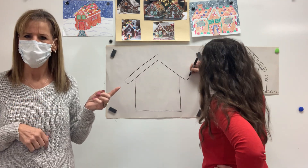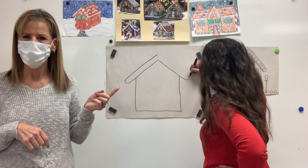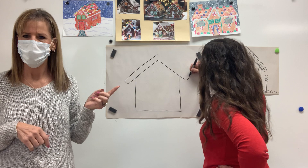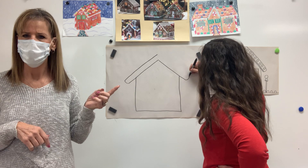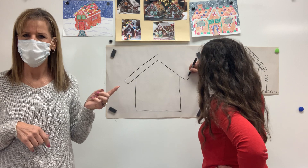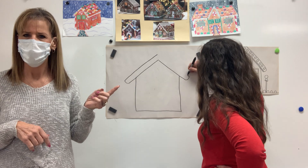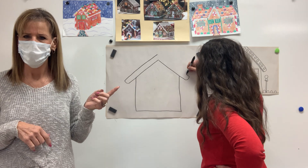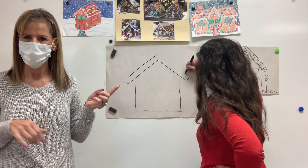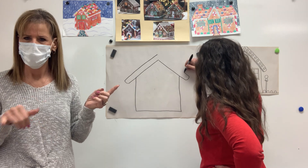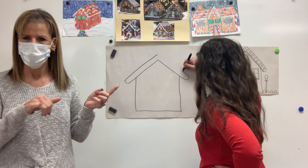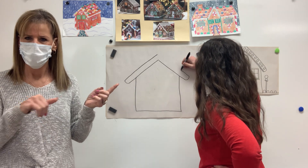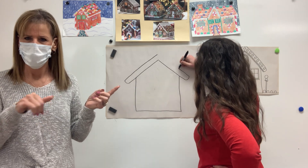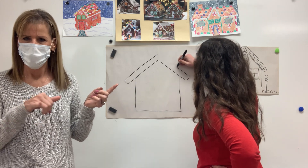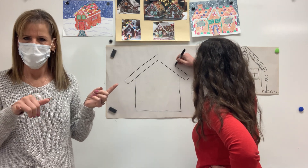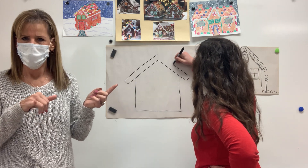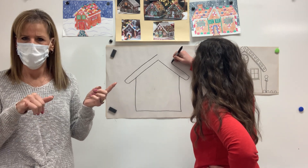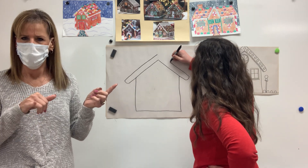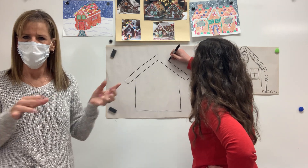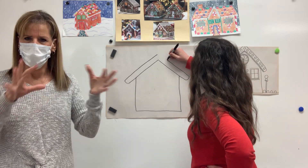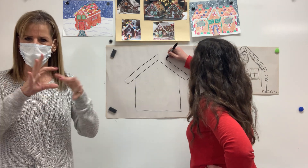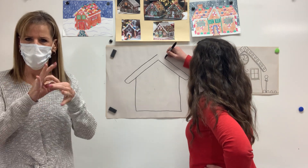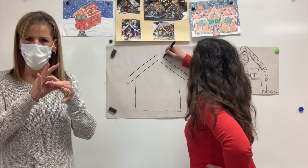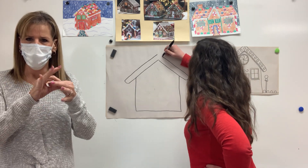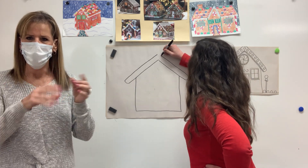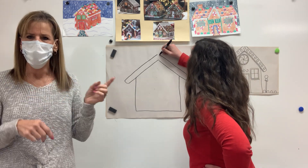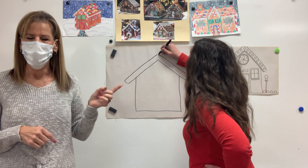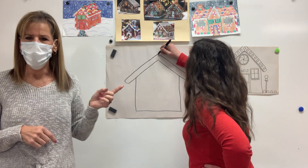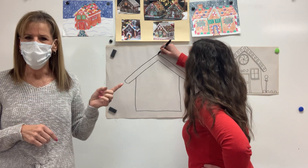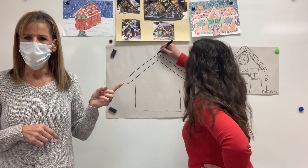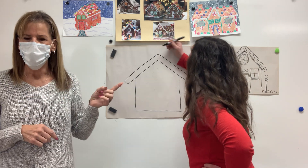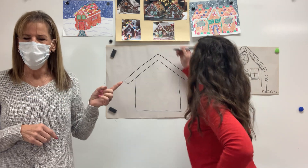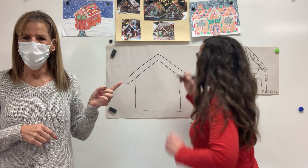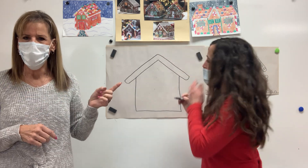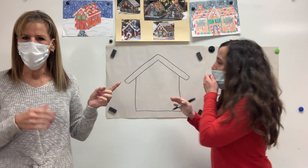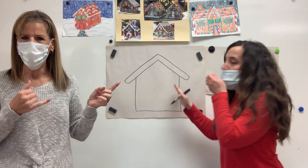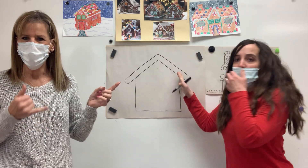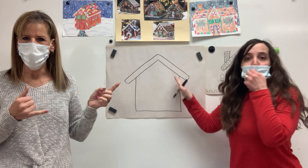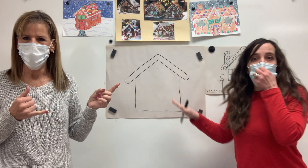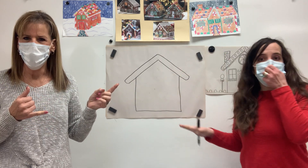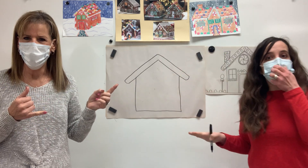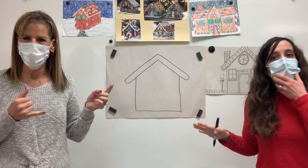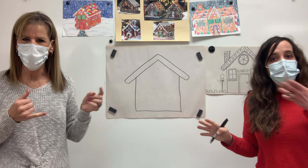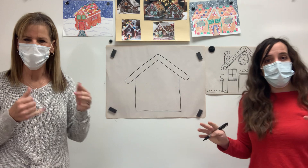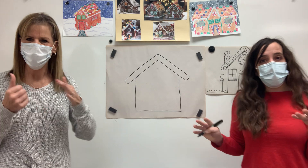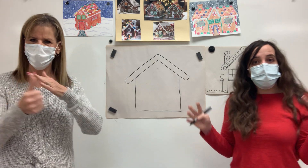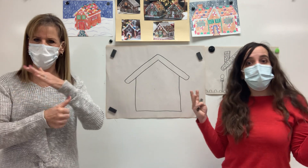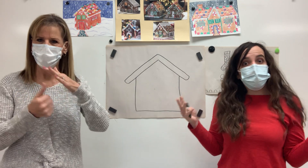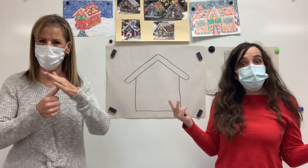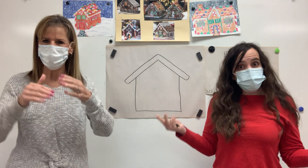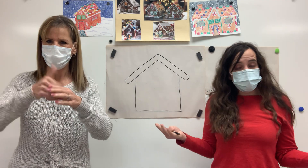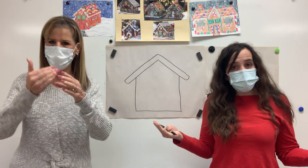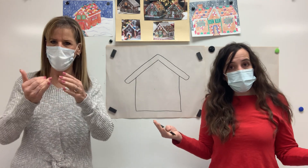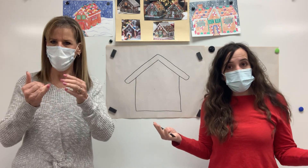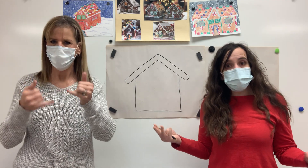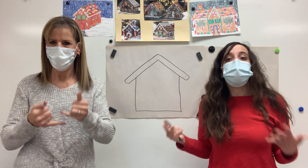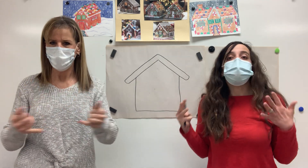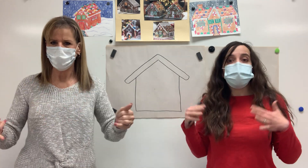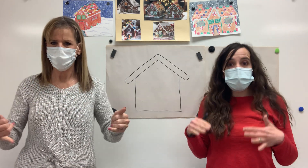And slant it up and touch. So now, friends, we have the very basic outline of our gingerbread house. Now